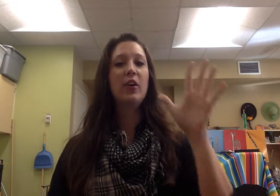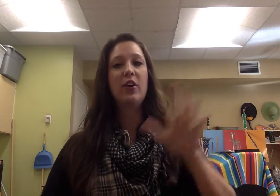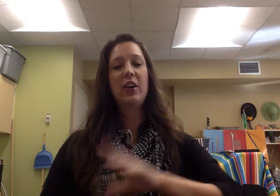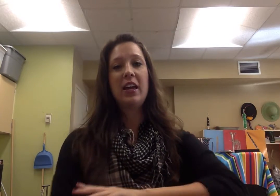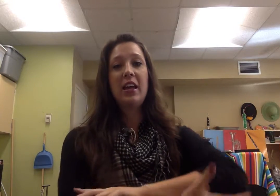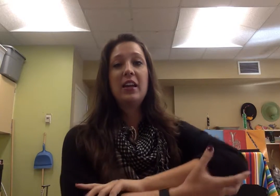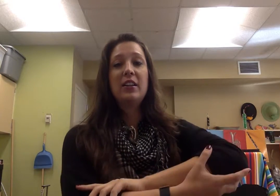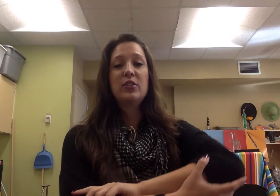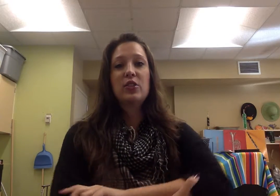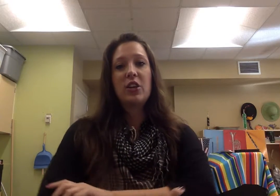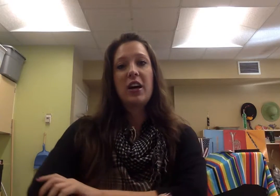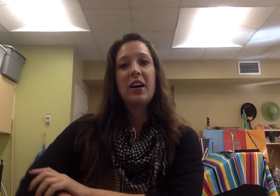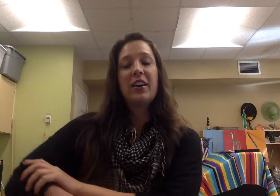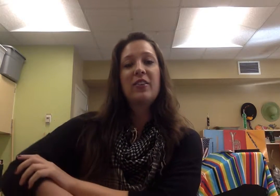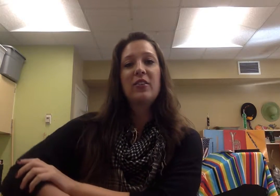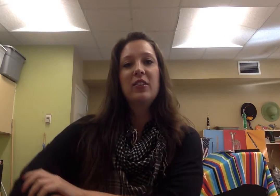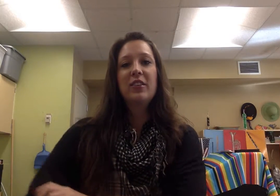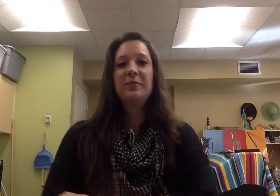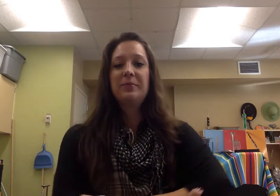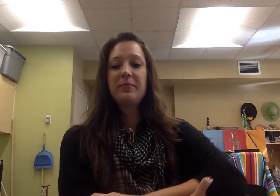Mother and child.